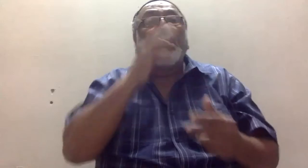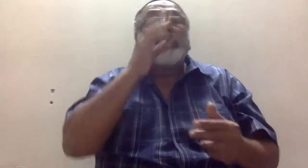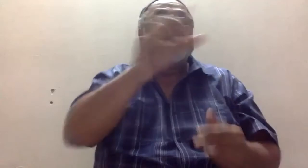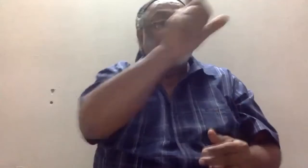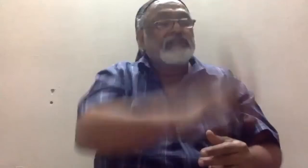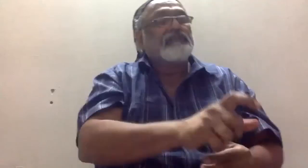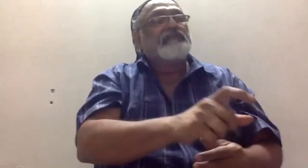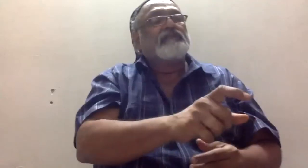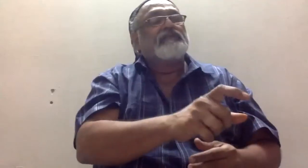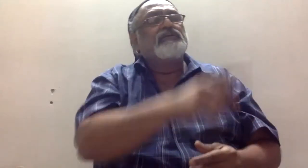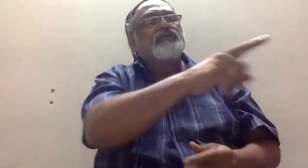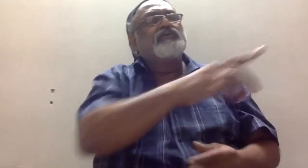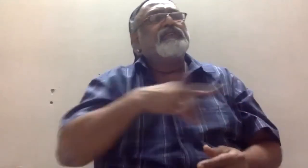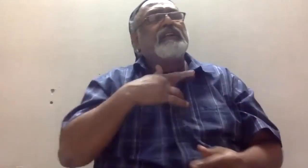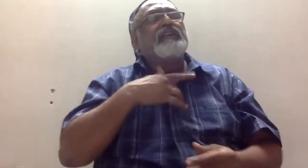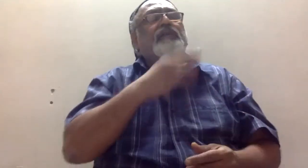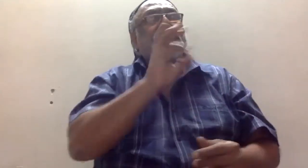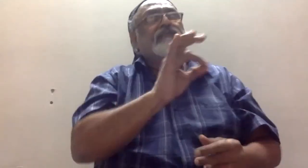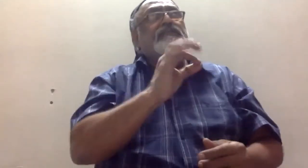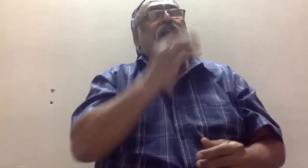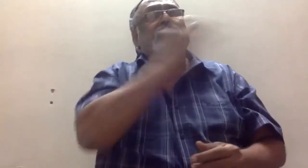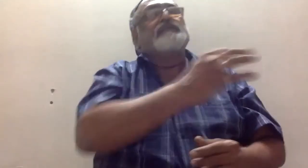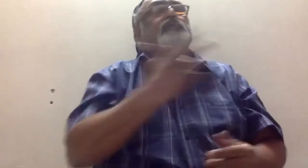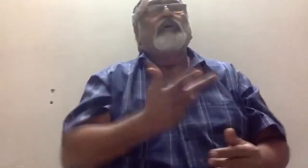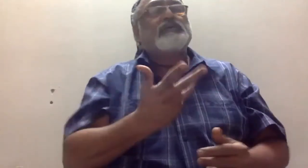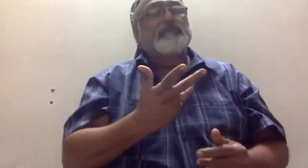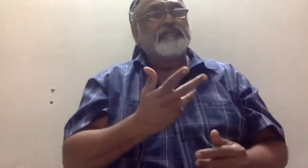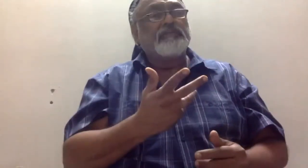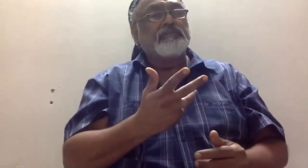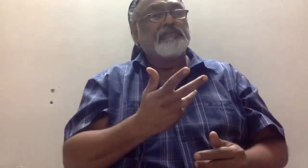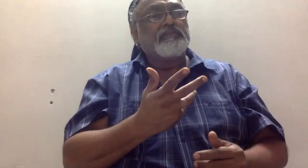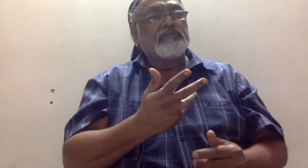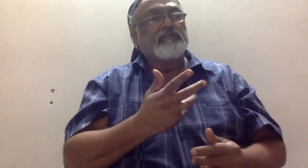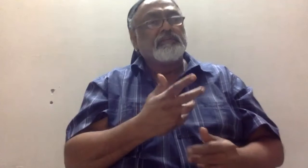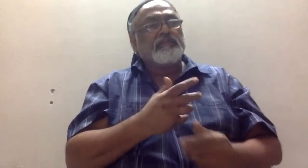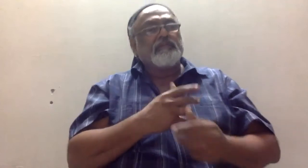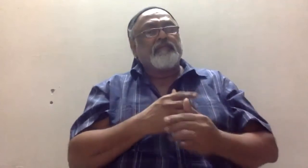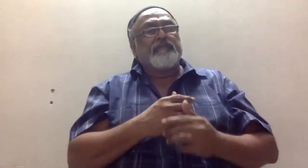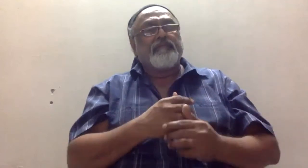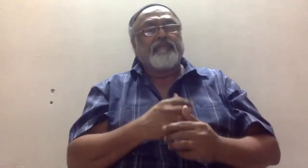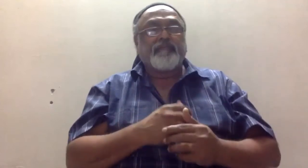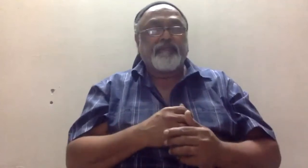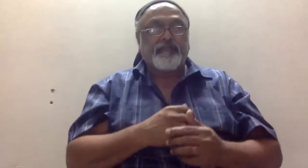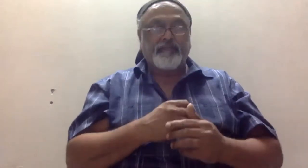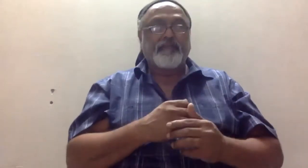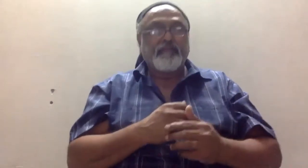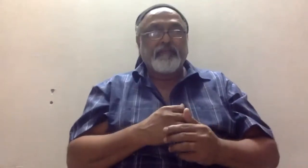does it feel to him? There was a time when blind people would accept being called as surdas, and other people